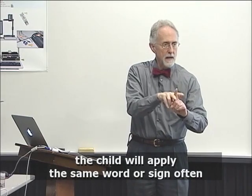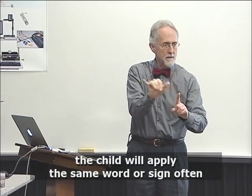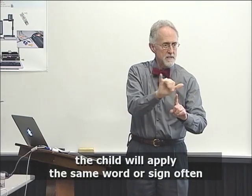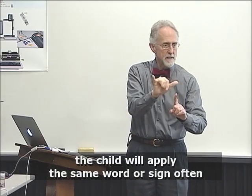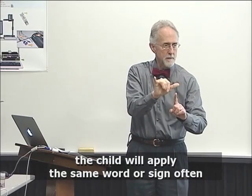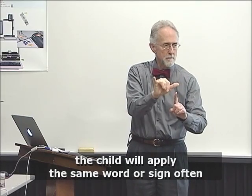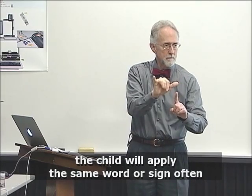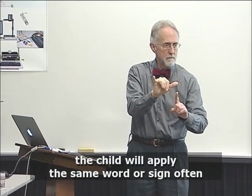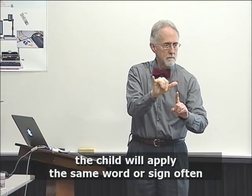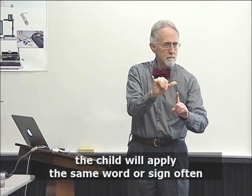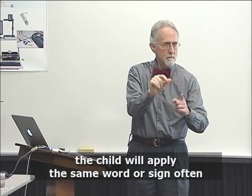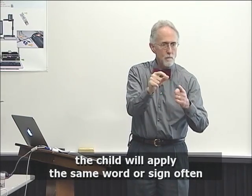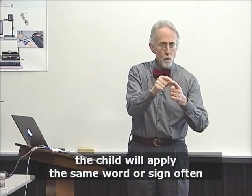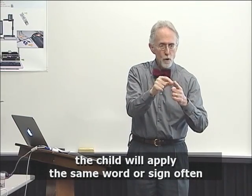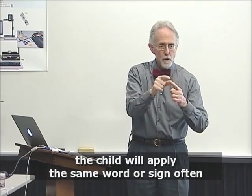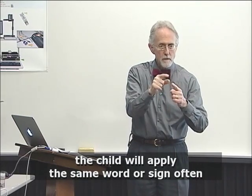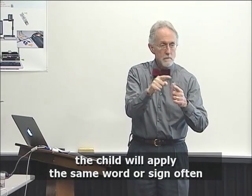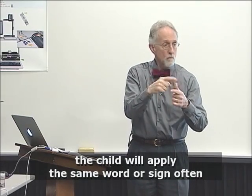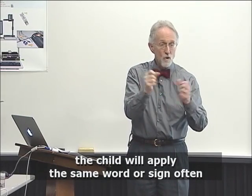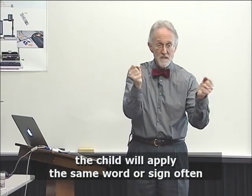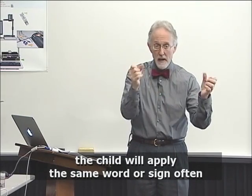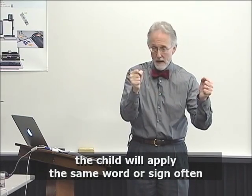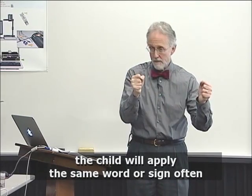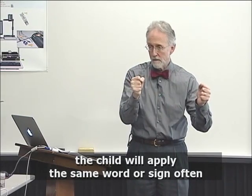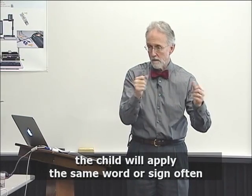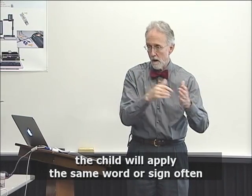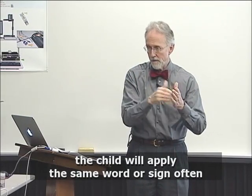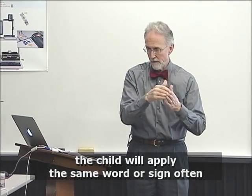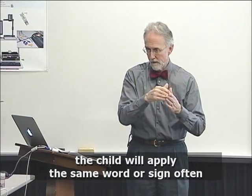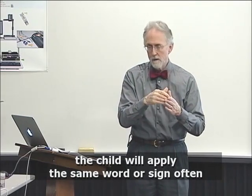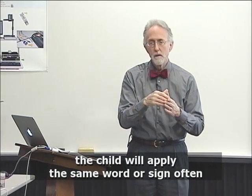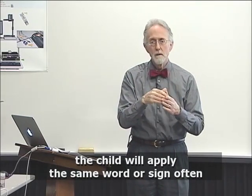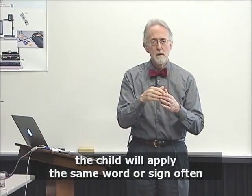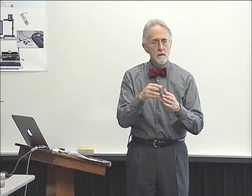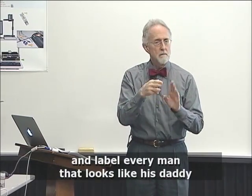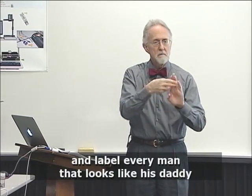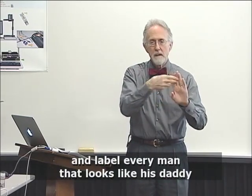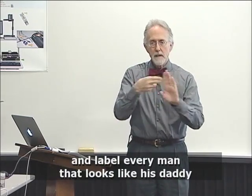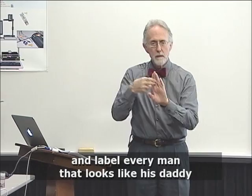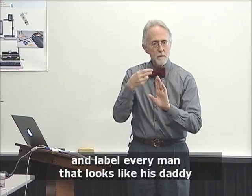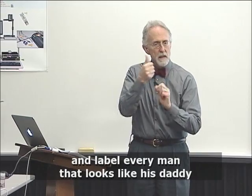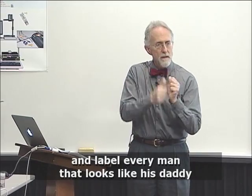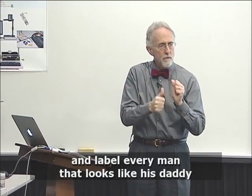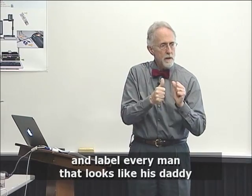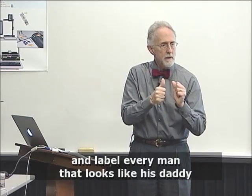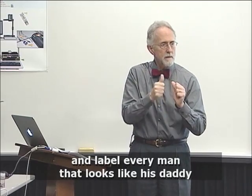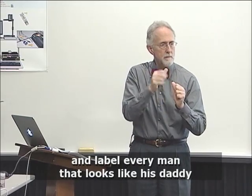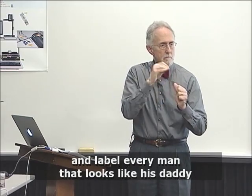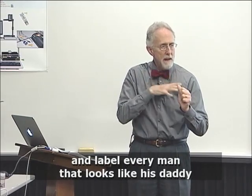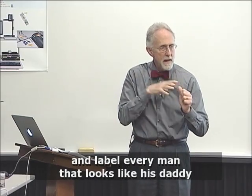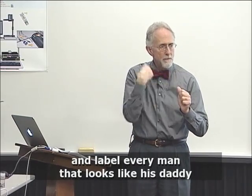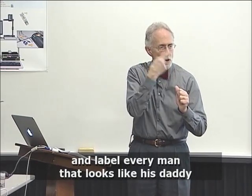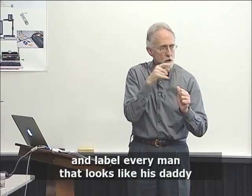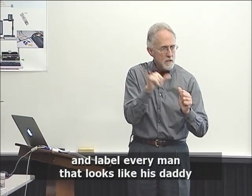the same word or sign often and label every man that looks